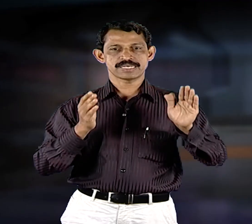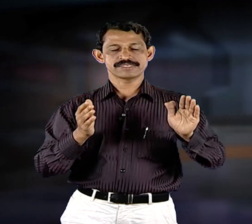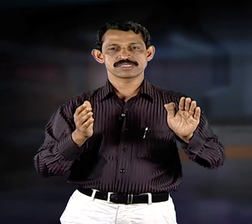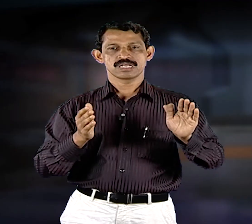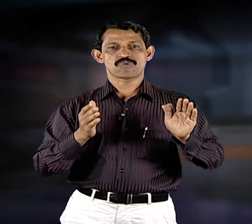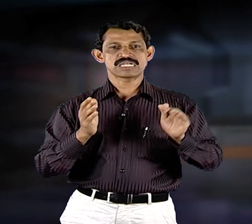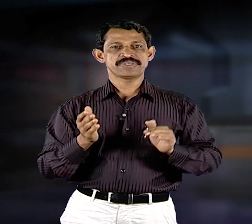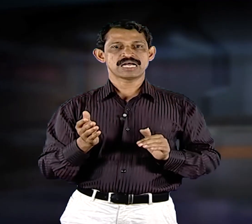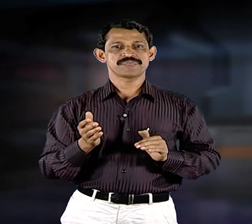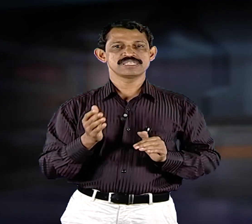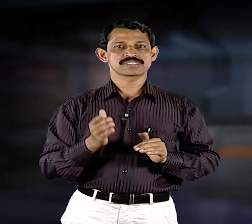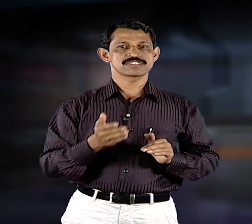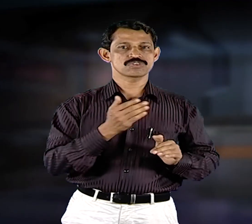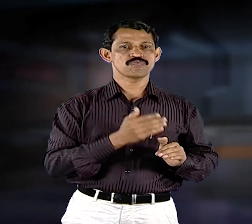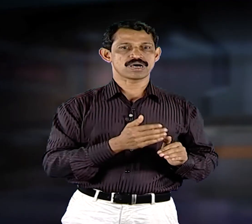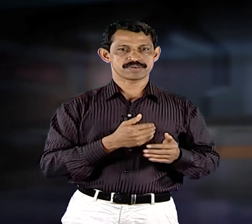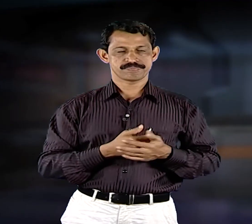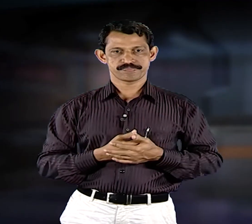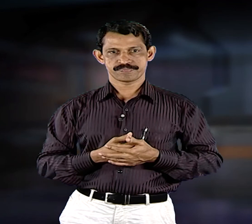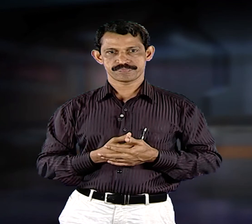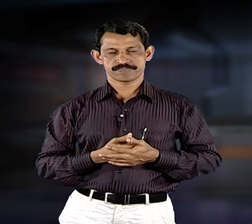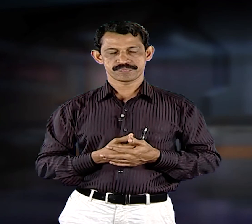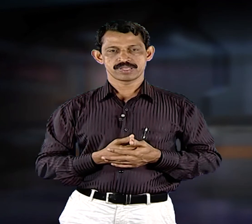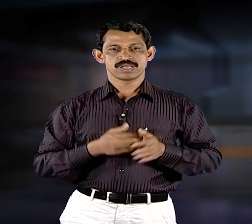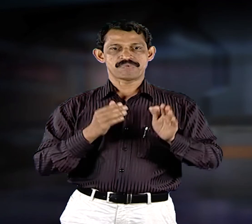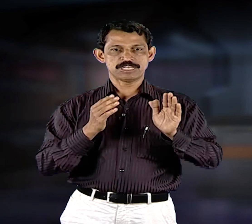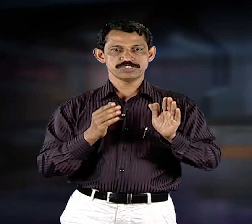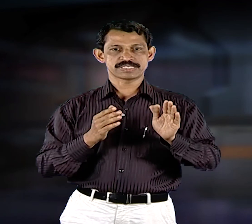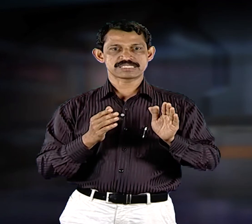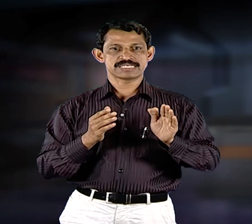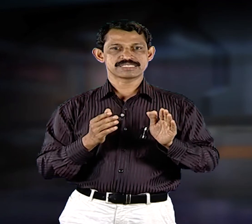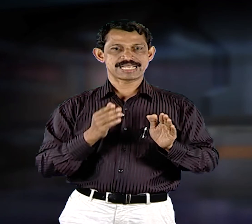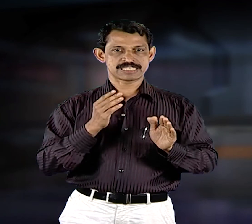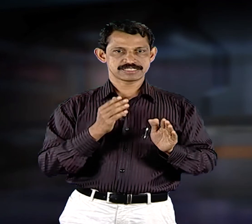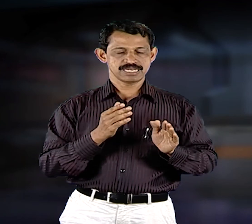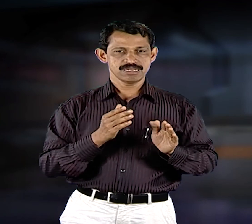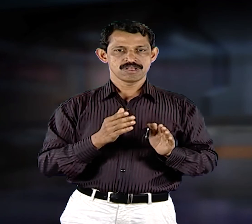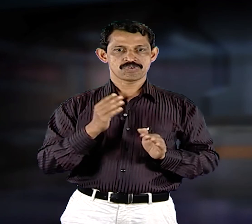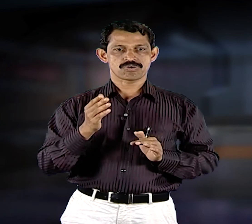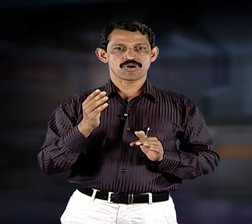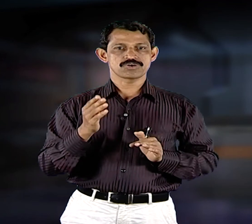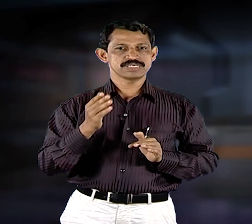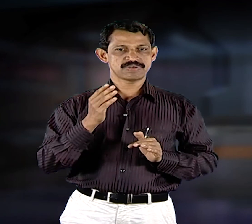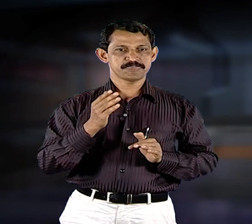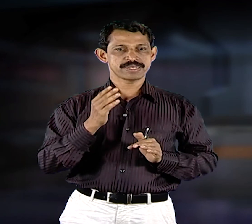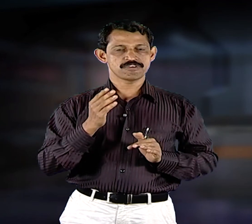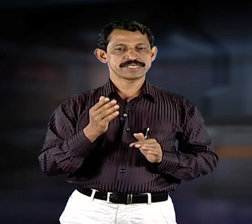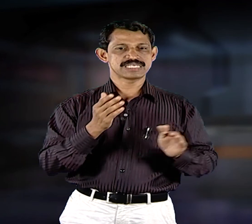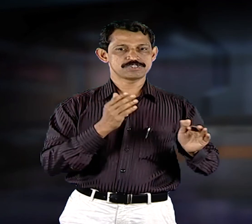summarize what we have discussed so far. Value education is essential for all round development of